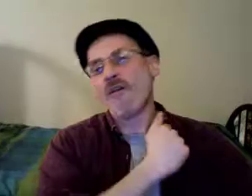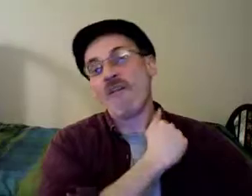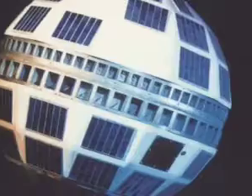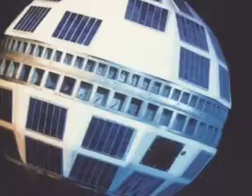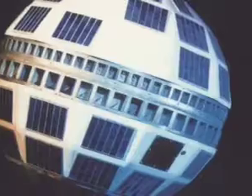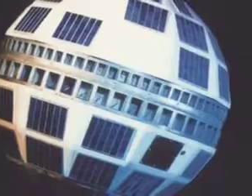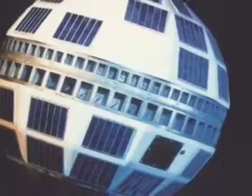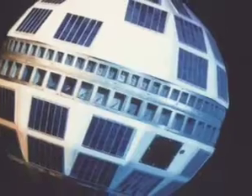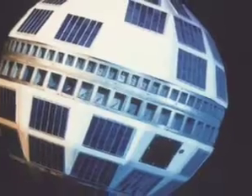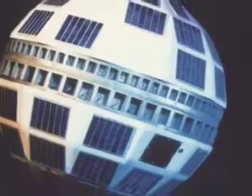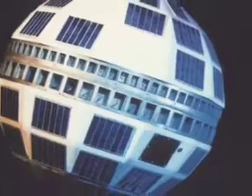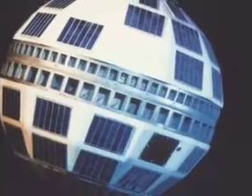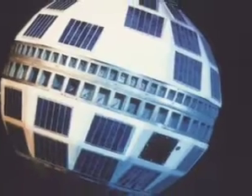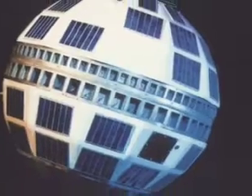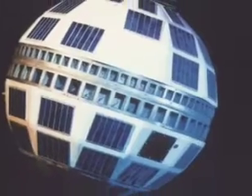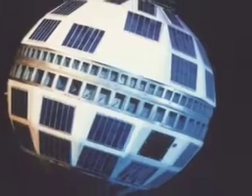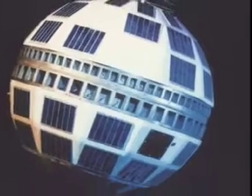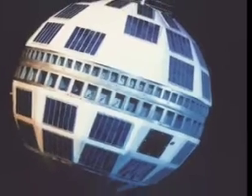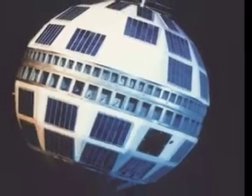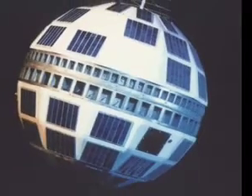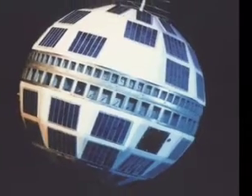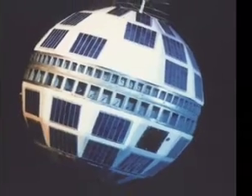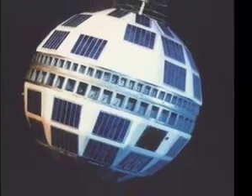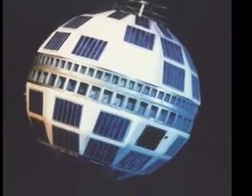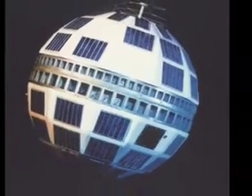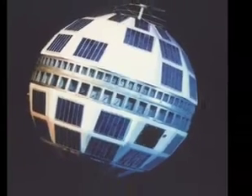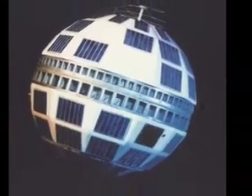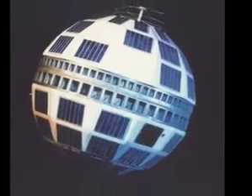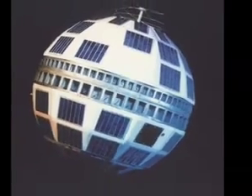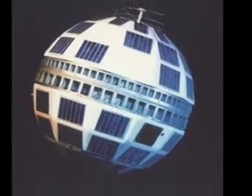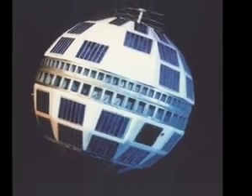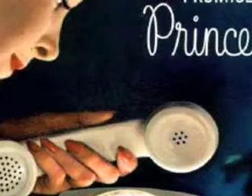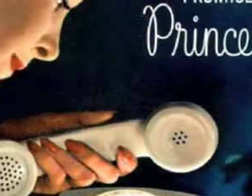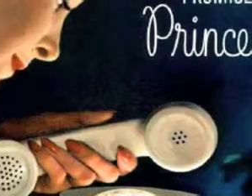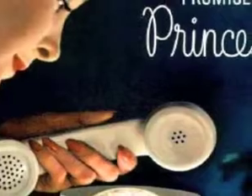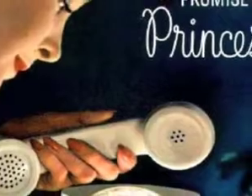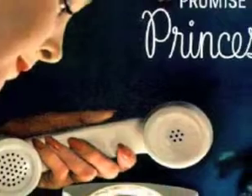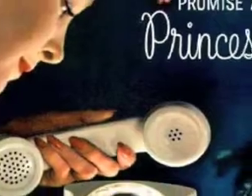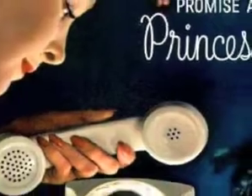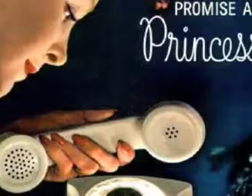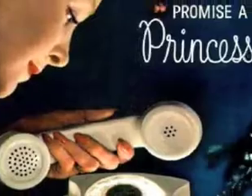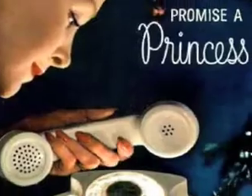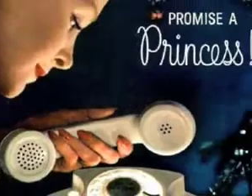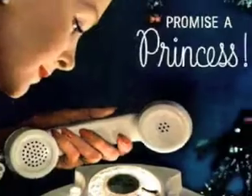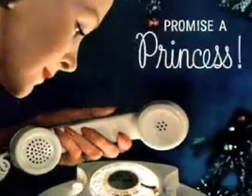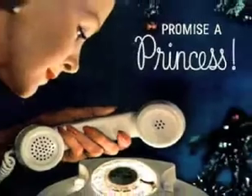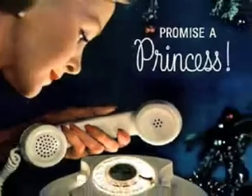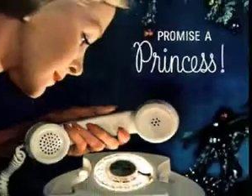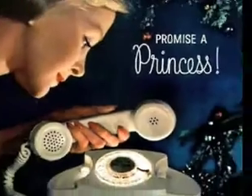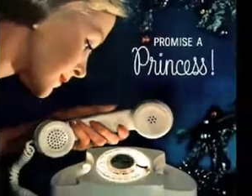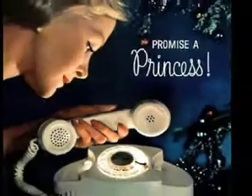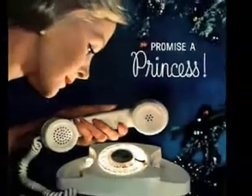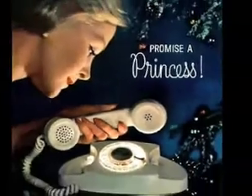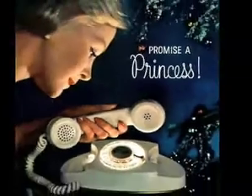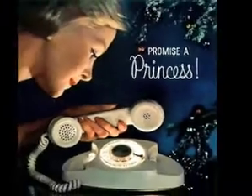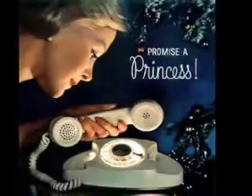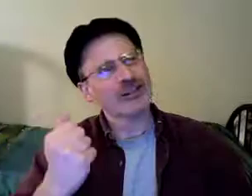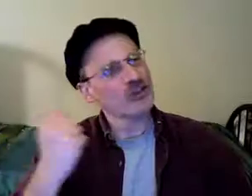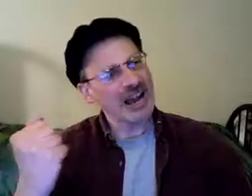now. For we have the Telstar, built by Ma Bell Star.